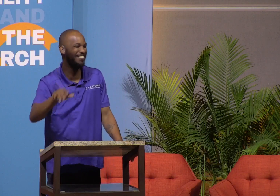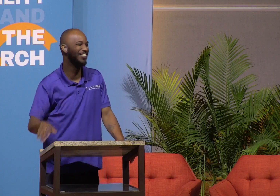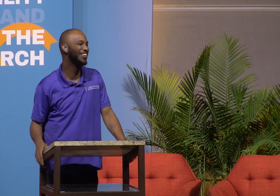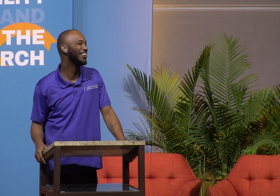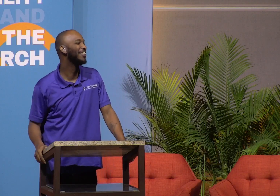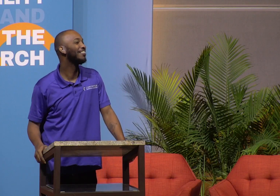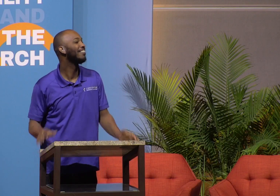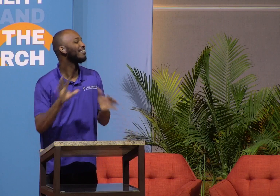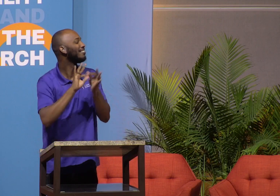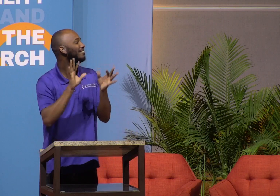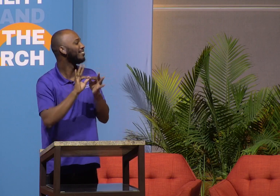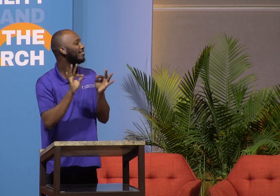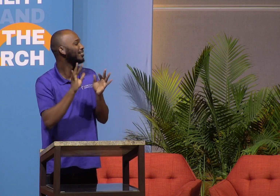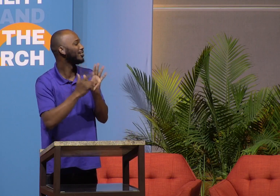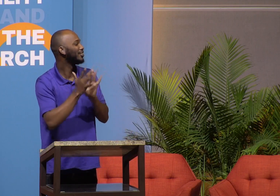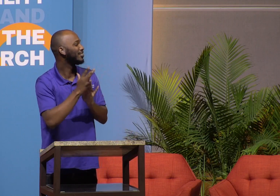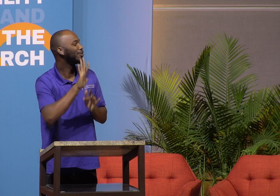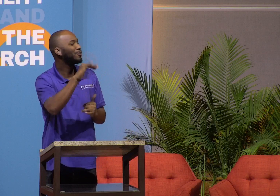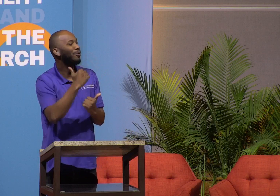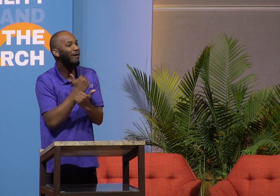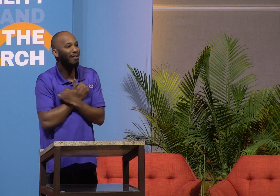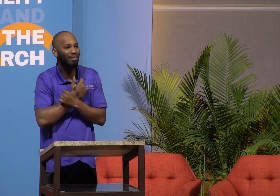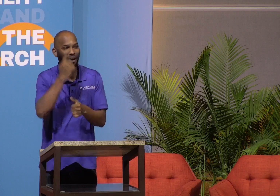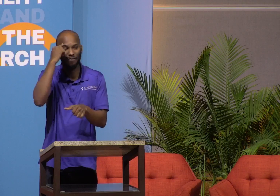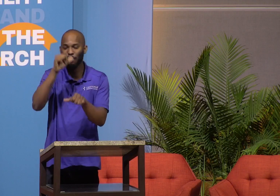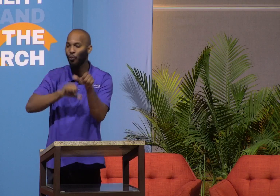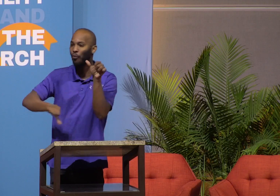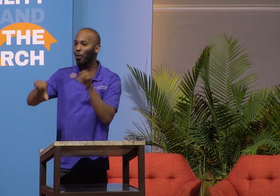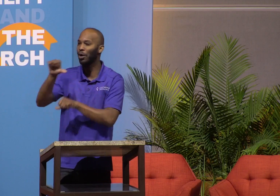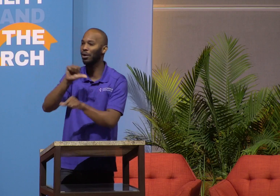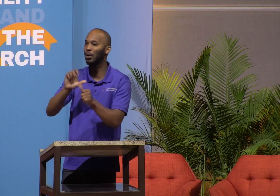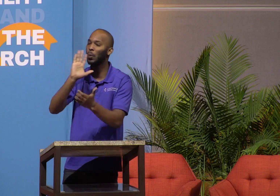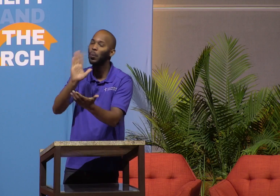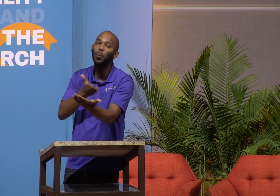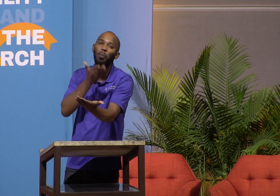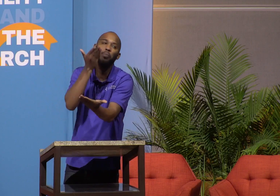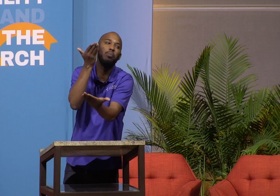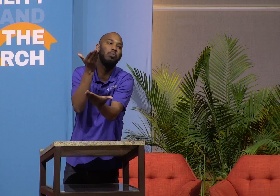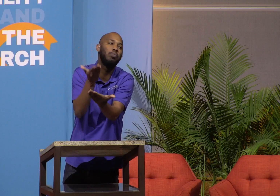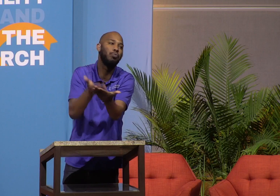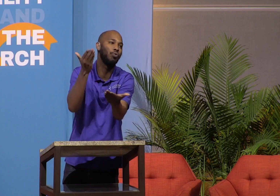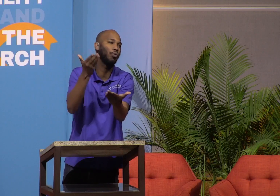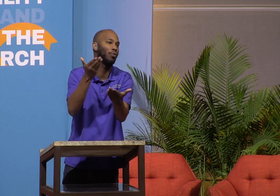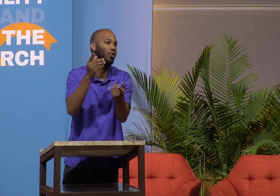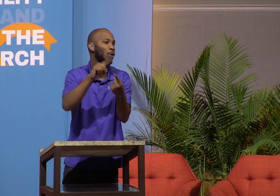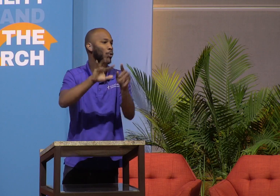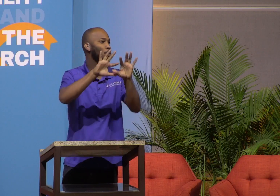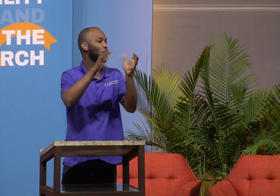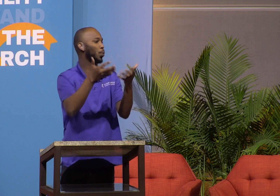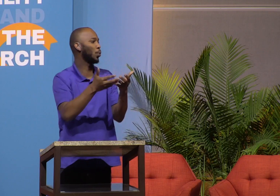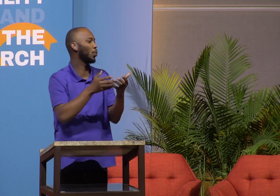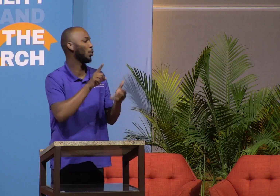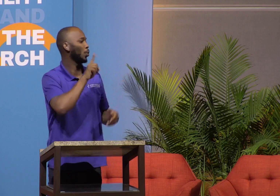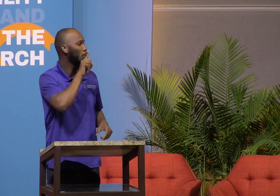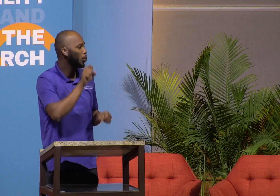not 135, it's just verse 35. And it says, your love for one another will prove to the